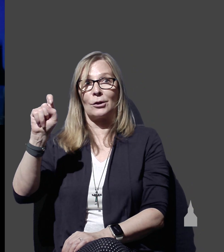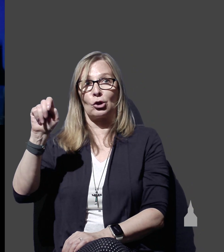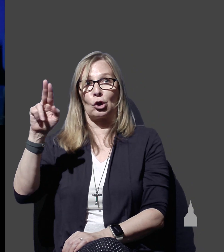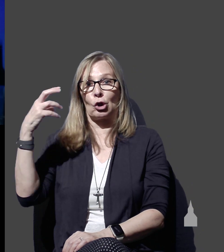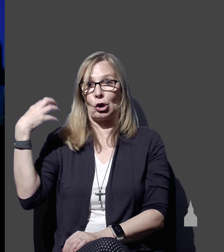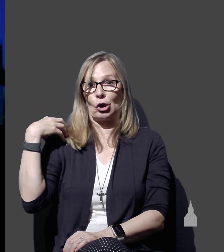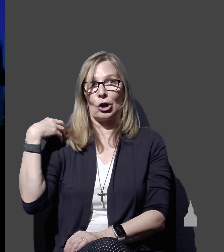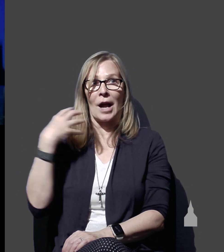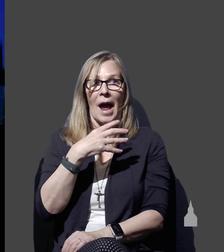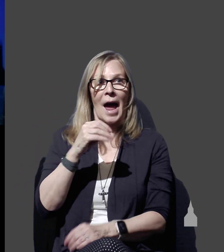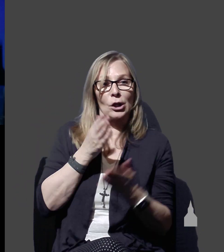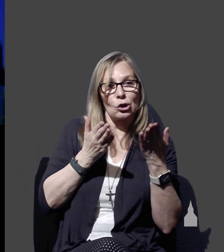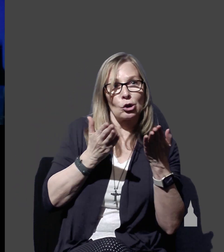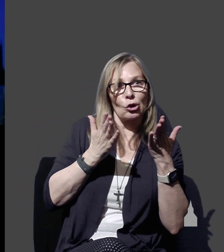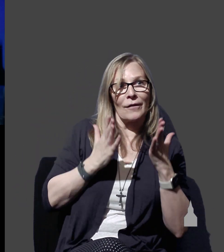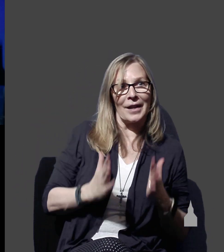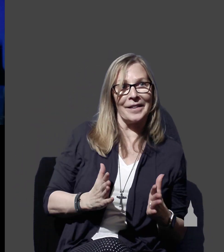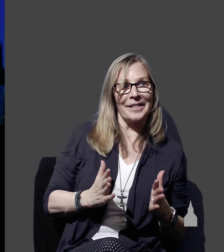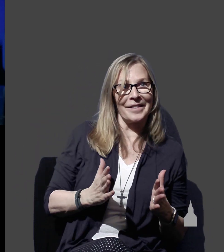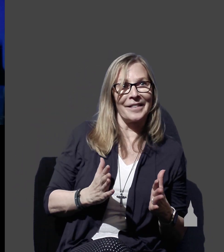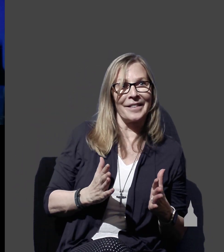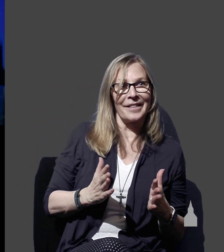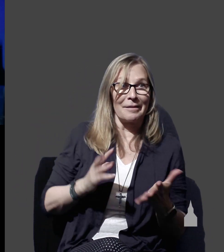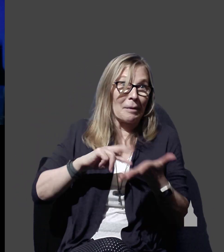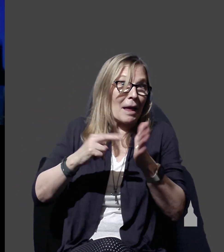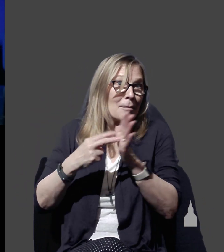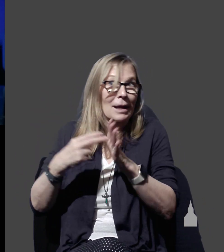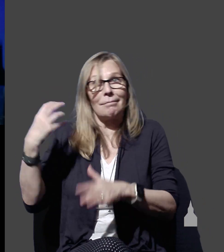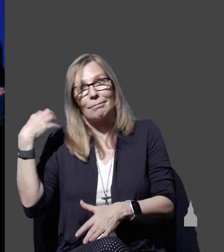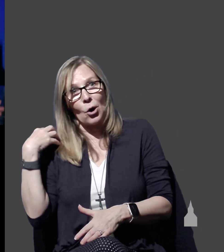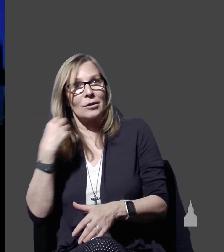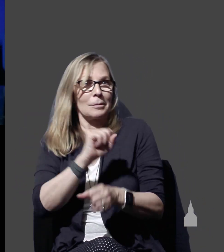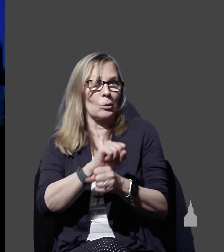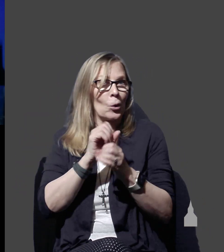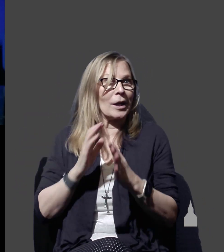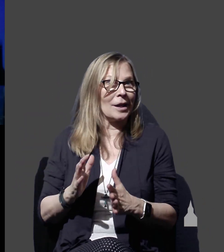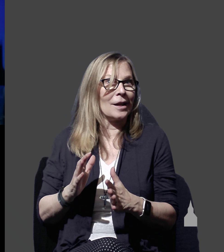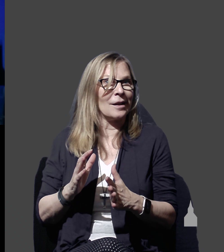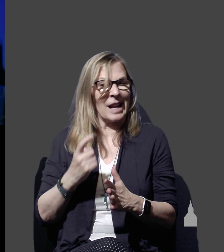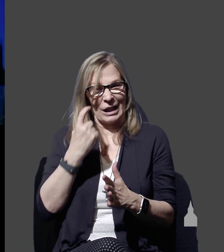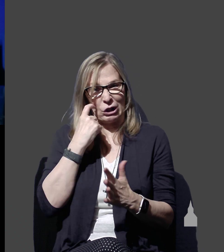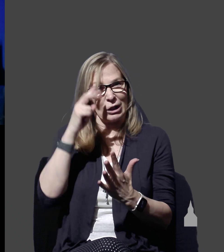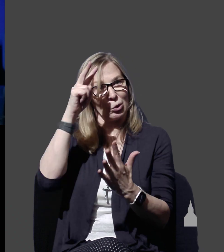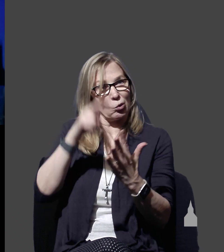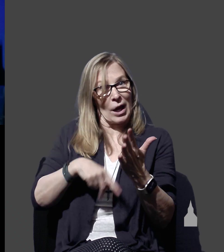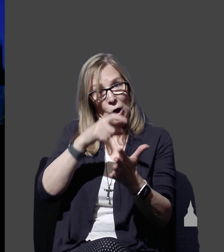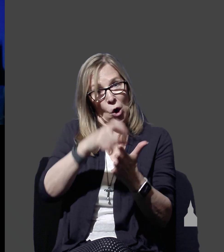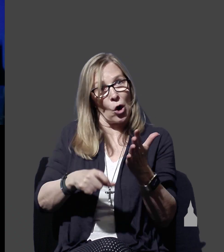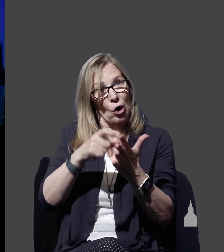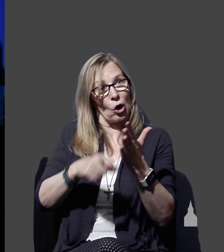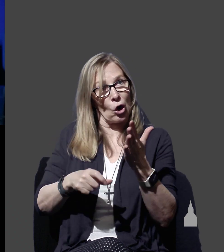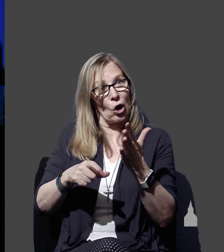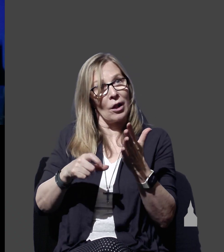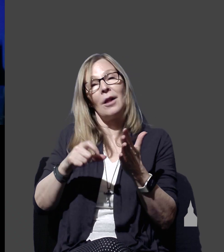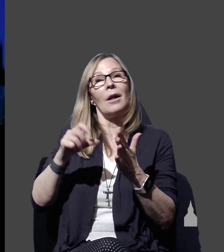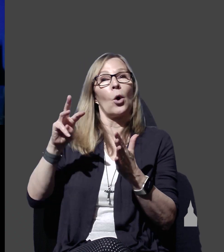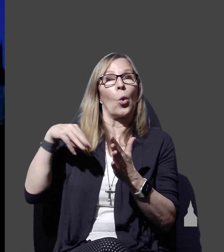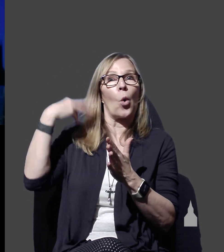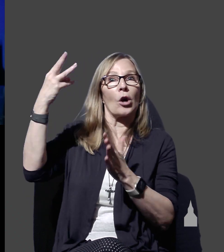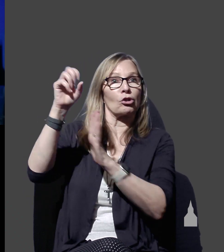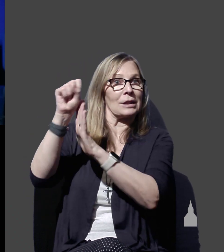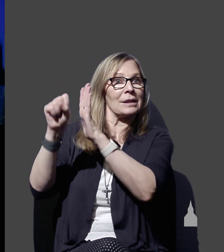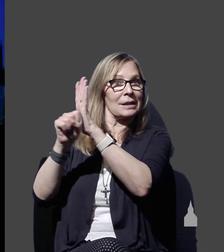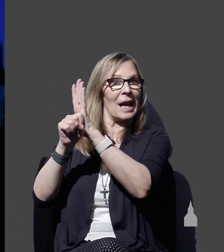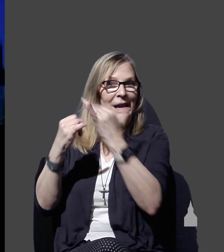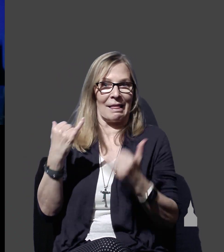about employer and employee. In fact, I read an article this week that in the state of Washington, sometime earlier this year,